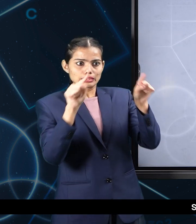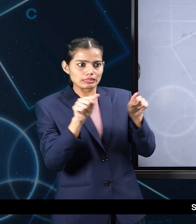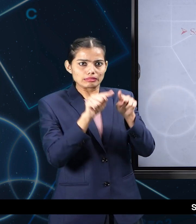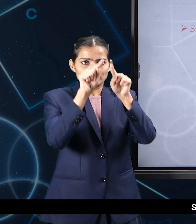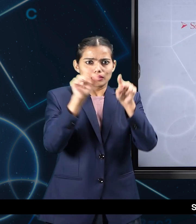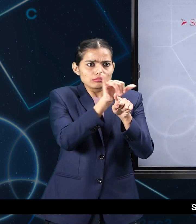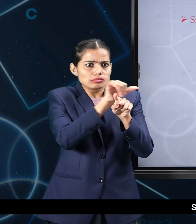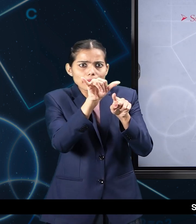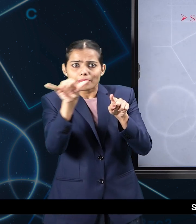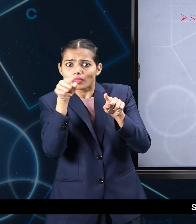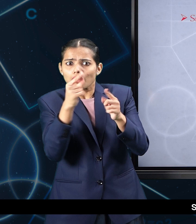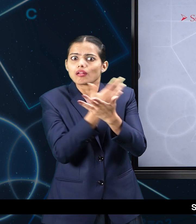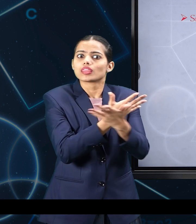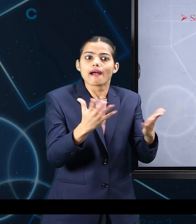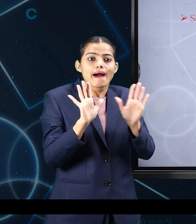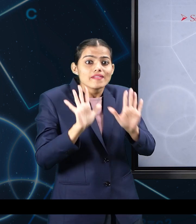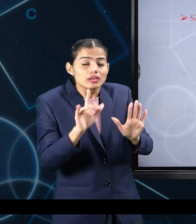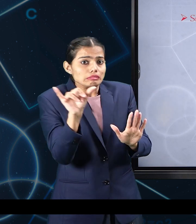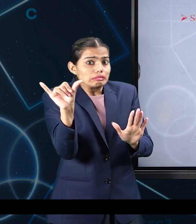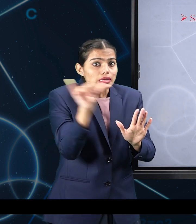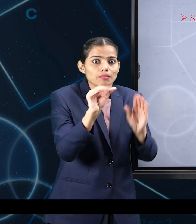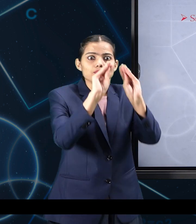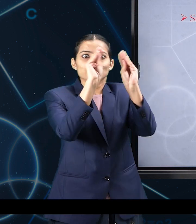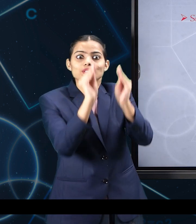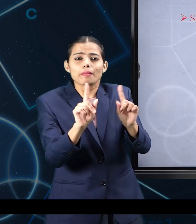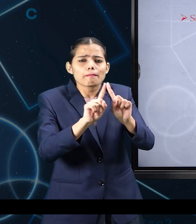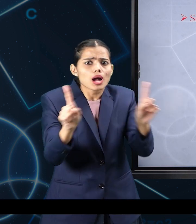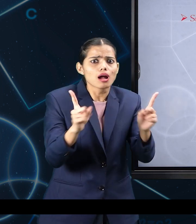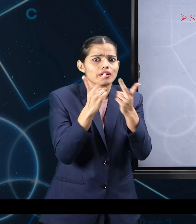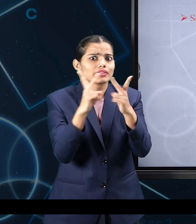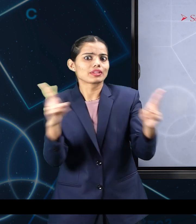Similarity refers to object having the same shape but different sizes.